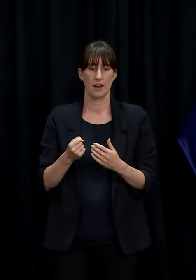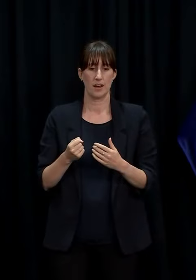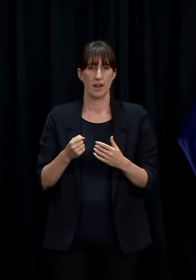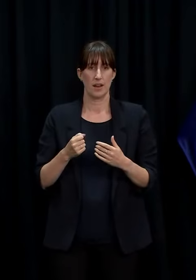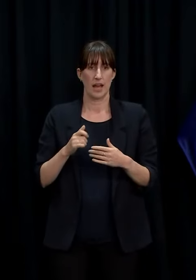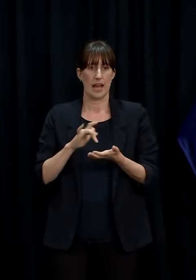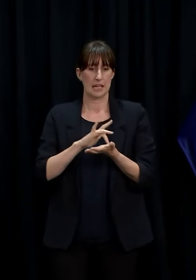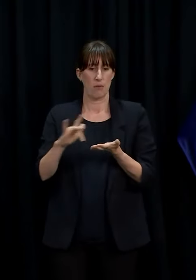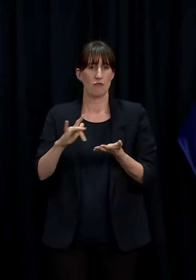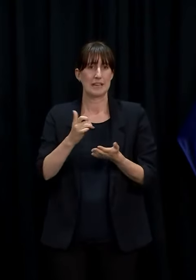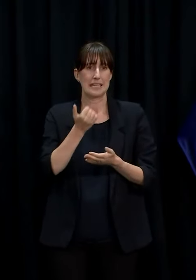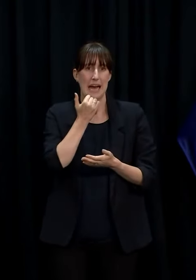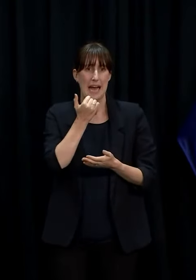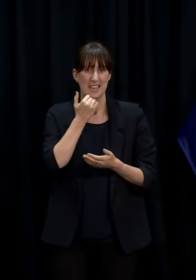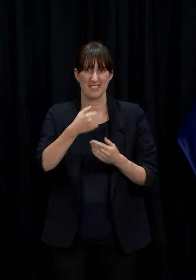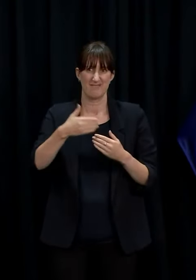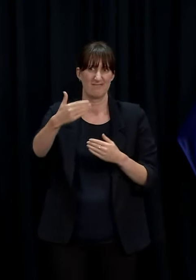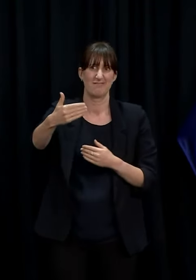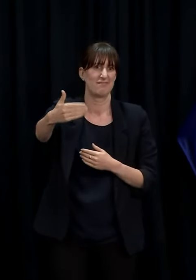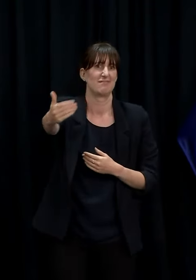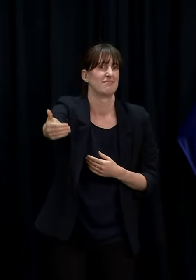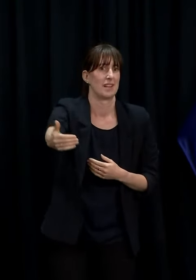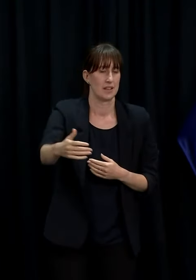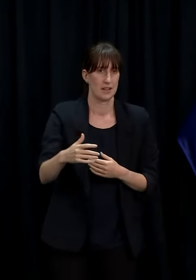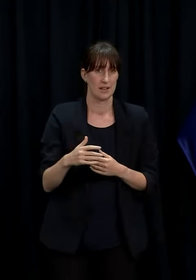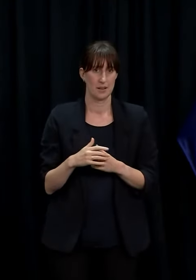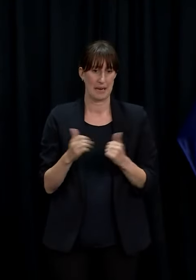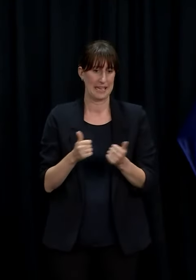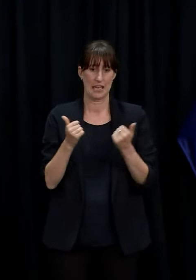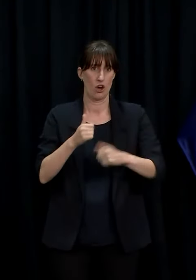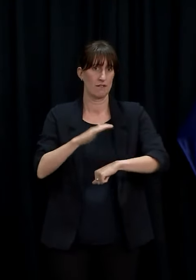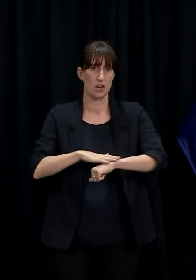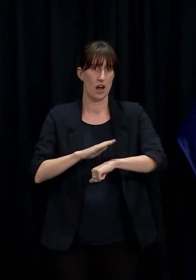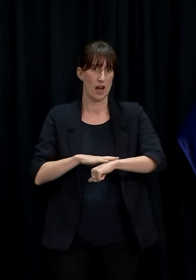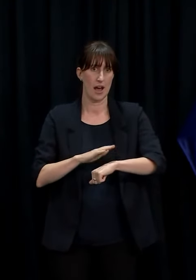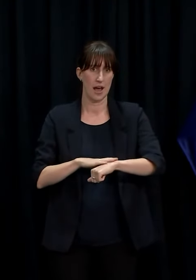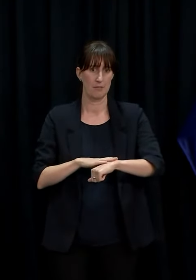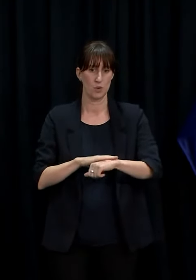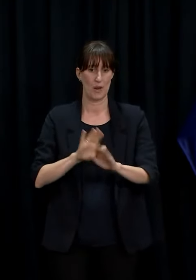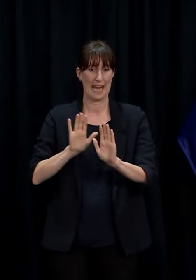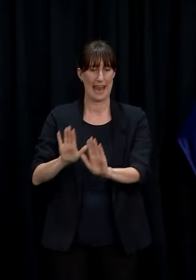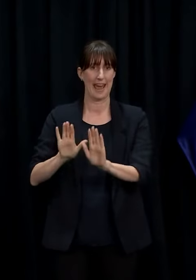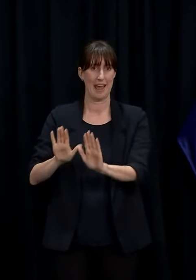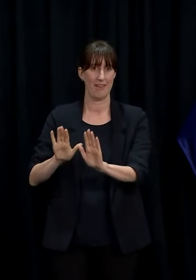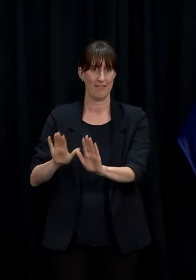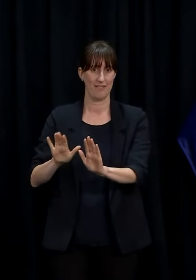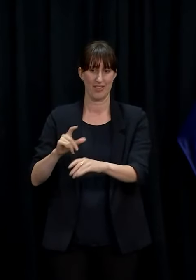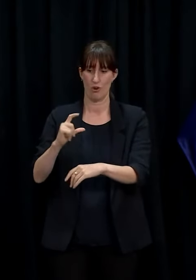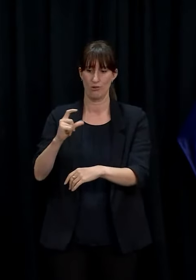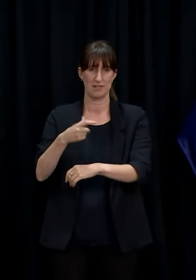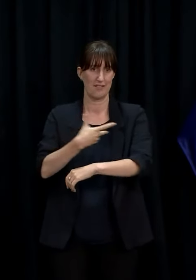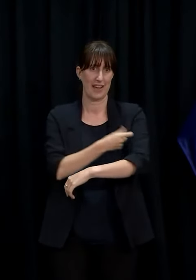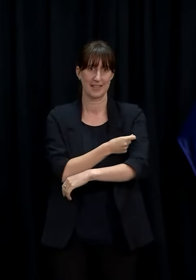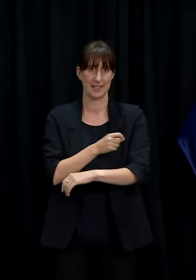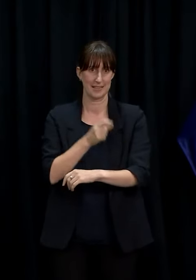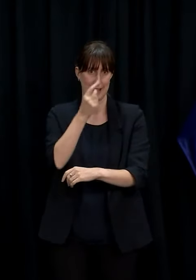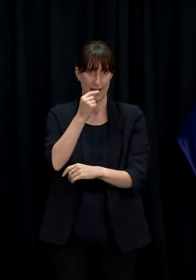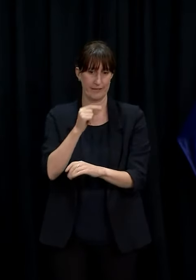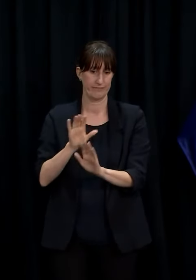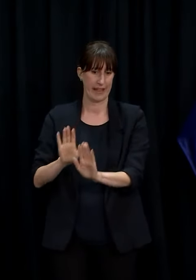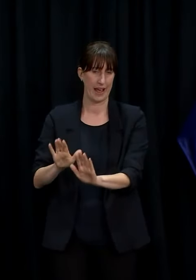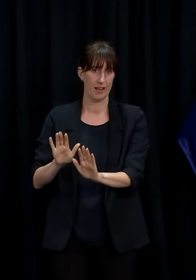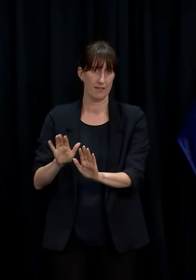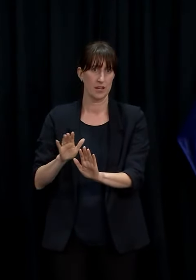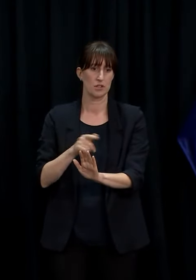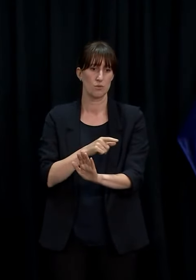year. So we're only 3 months into the year, so we've got a good shelf life for those vaccines. We are